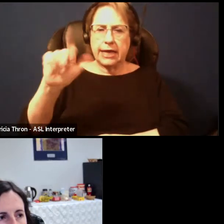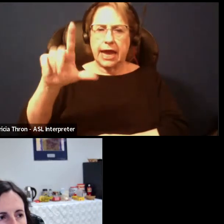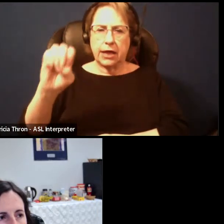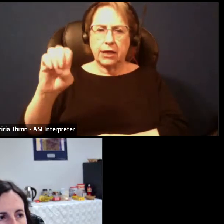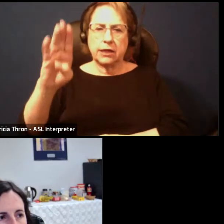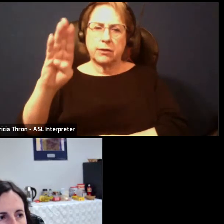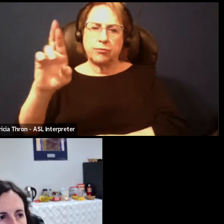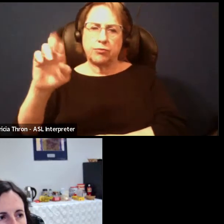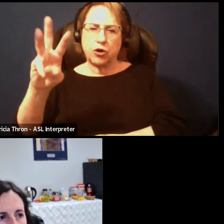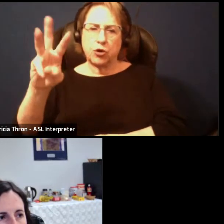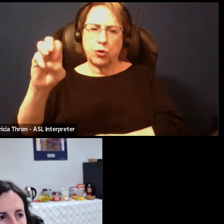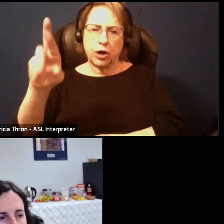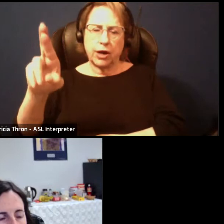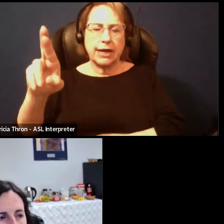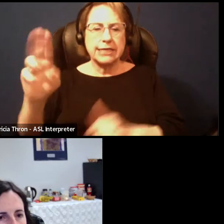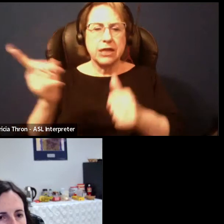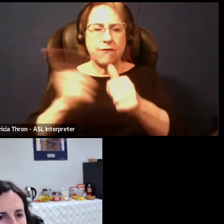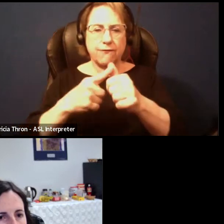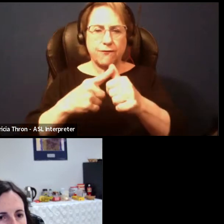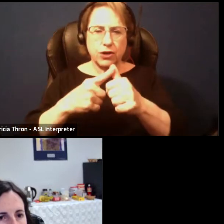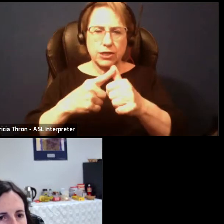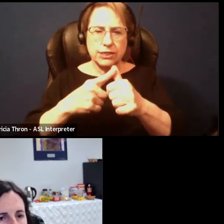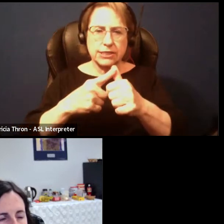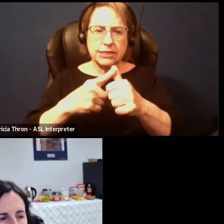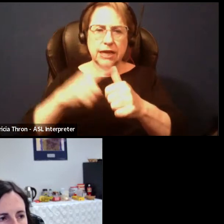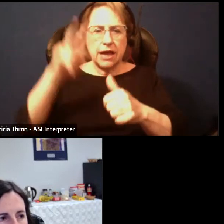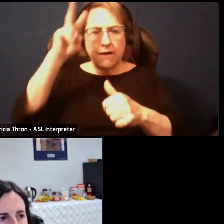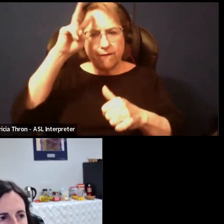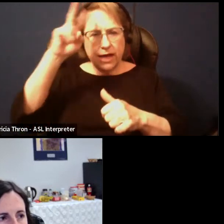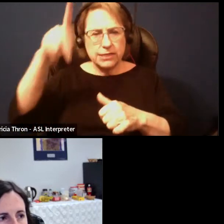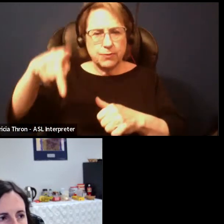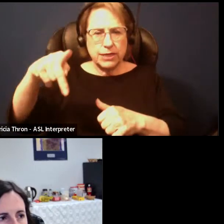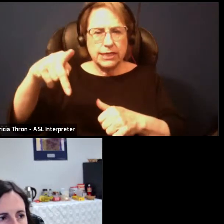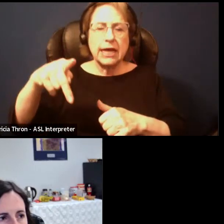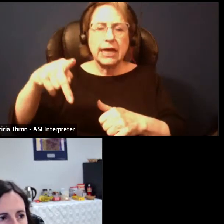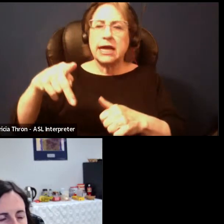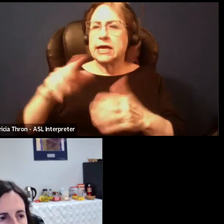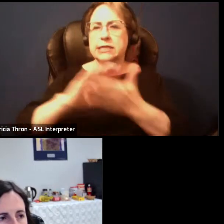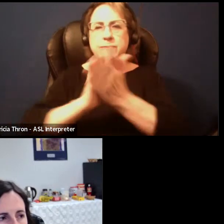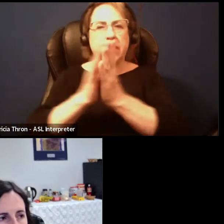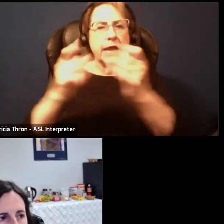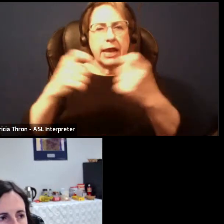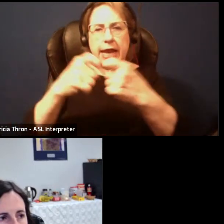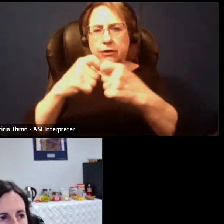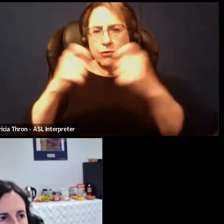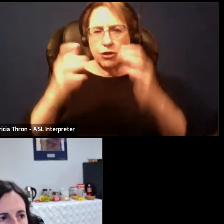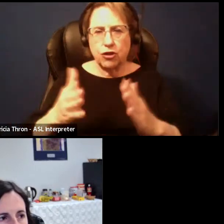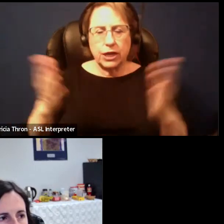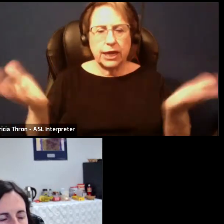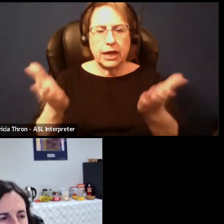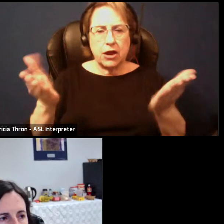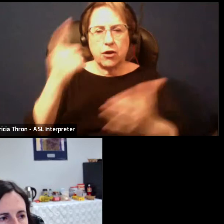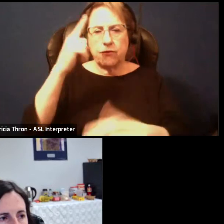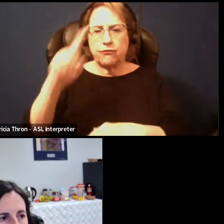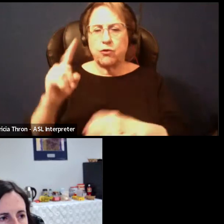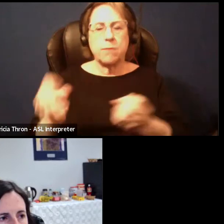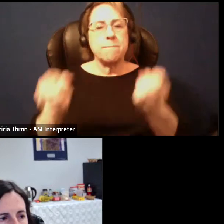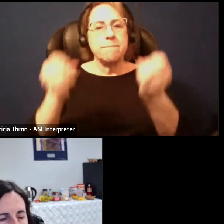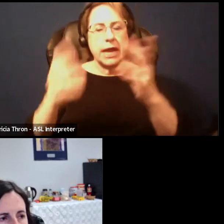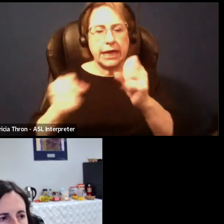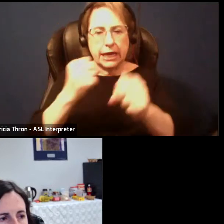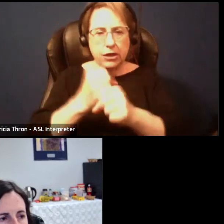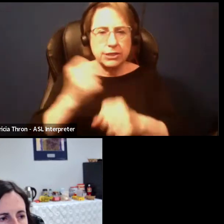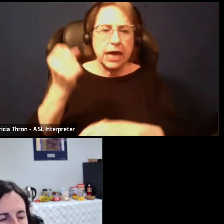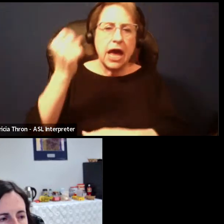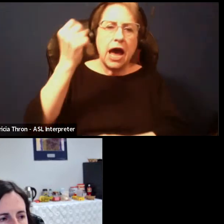president, which is fabulous. He's been an electrician here for 1,000,000 years and has a great understanding of the union and